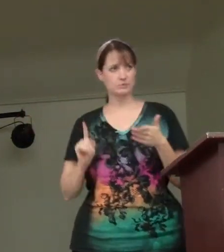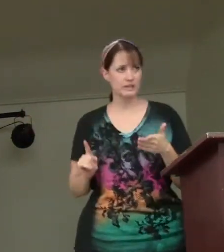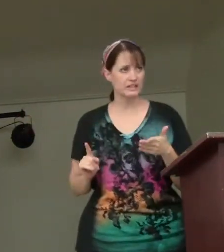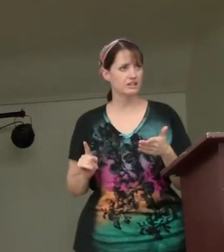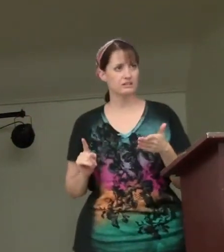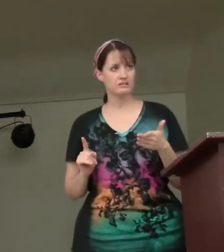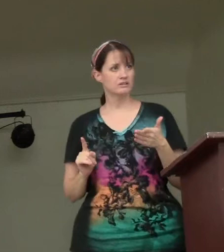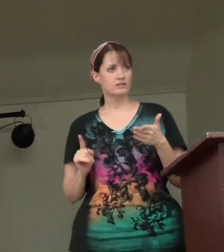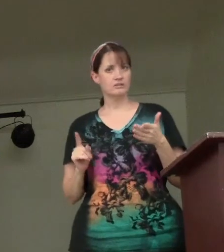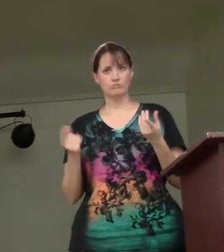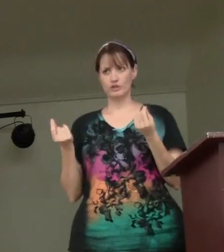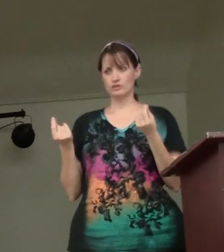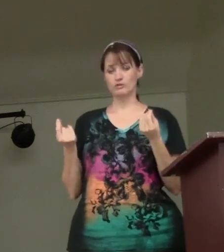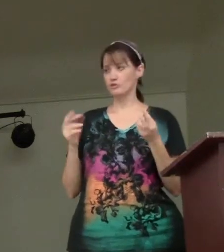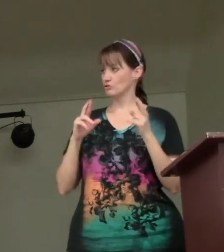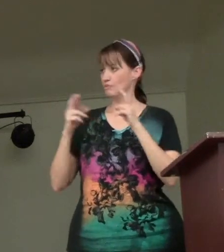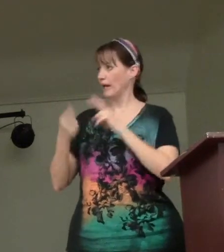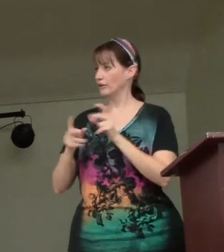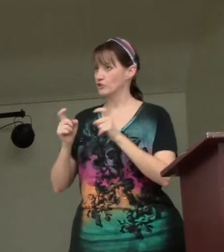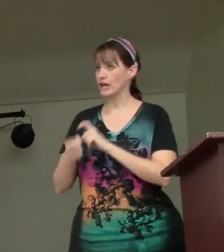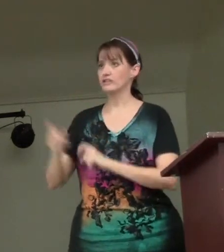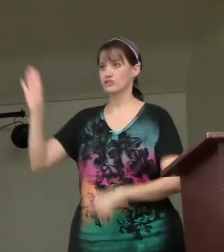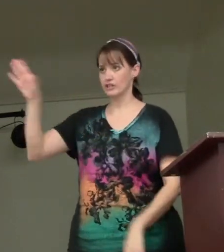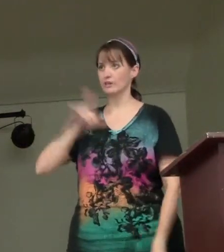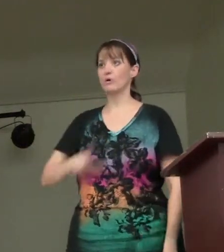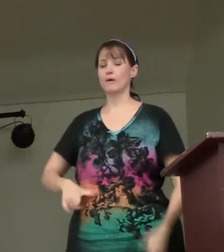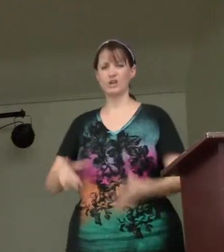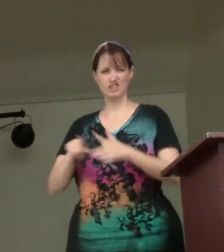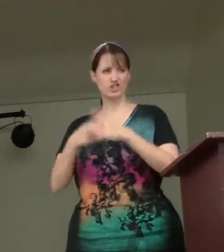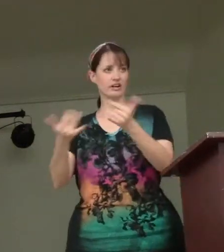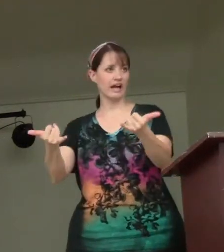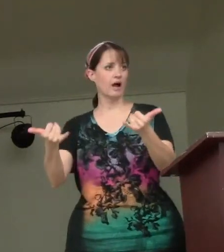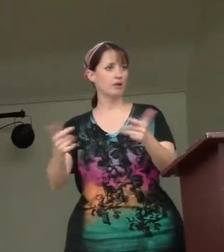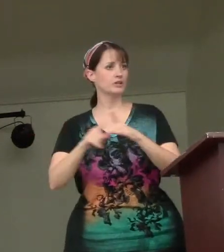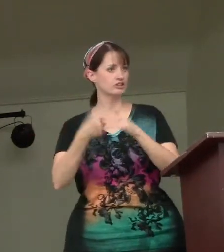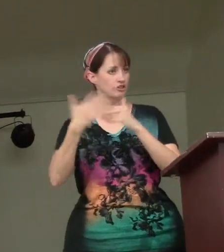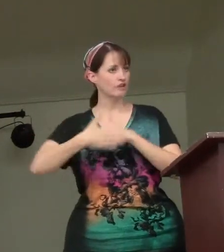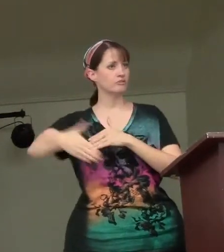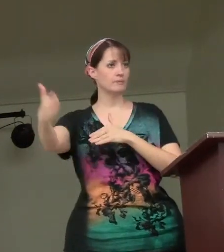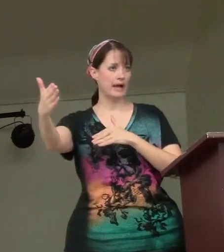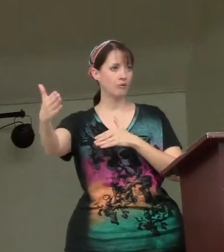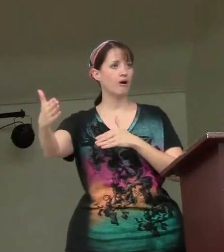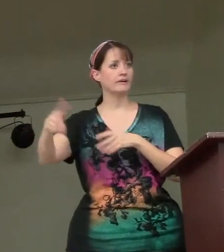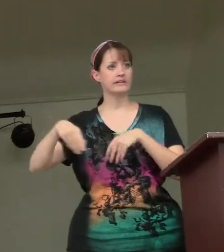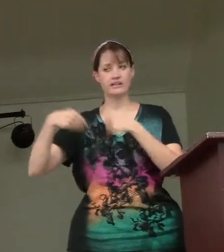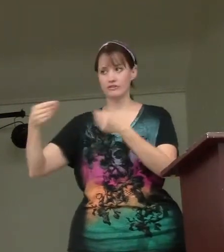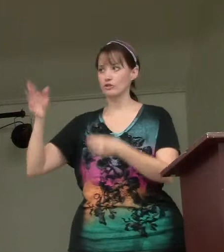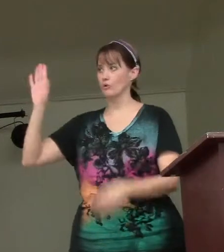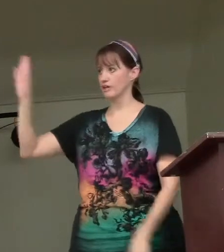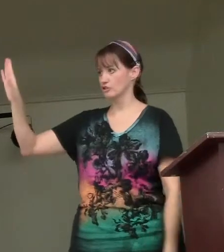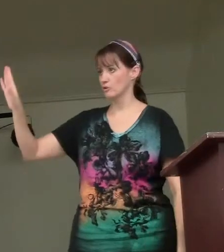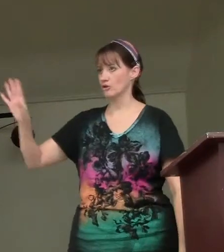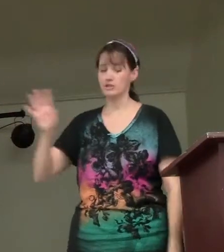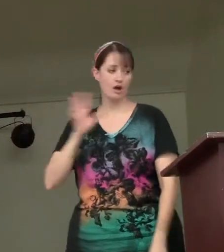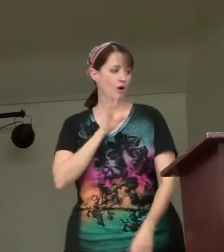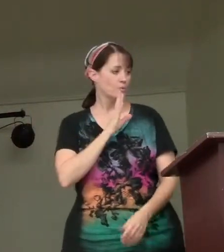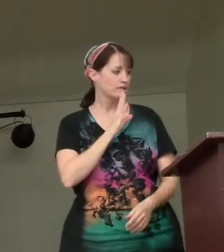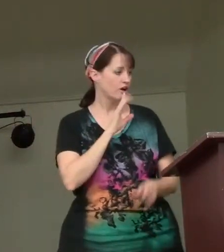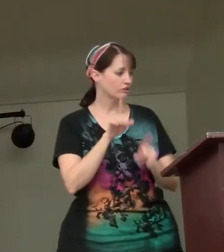week, what do you do? You just repent and change and say, Lord, I want to start now. I'm going to start from now on giving you my Lord. We talk